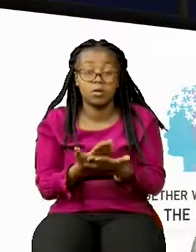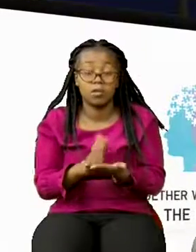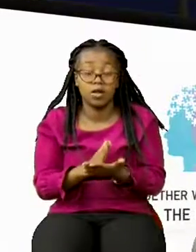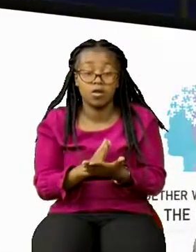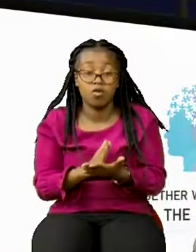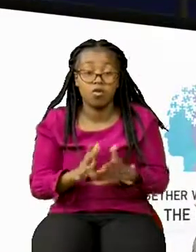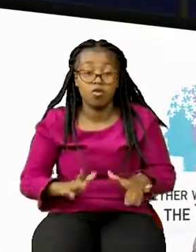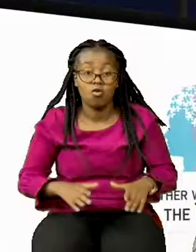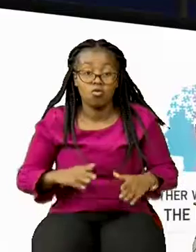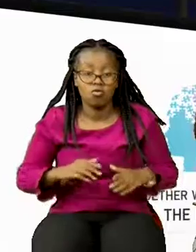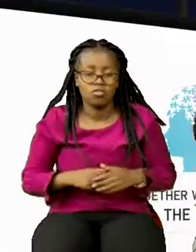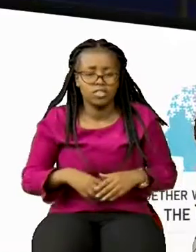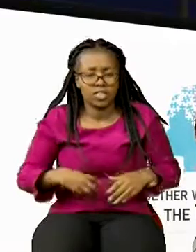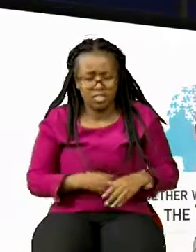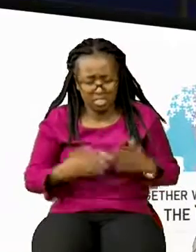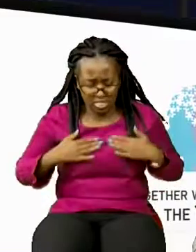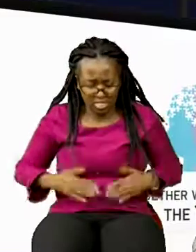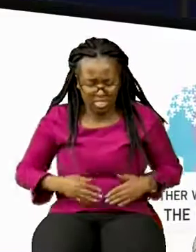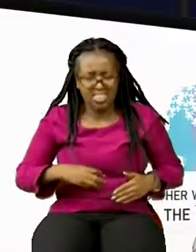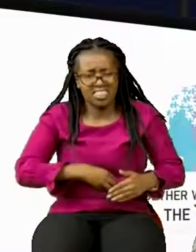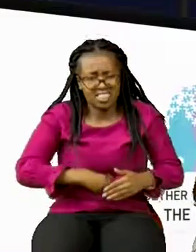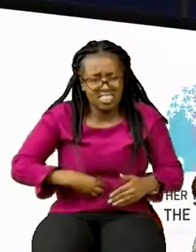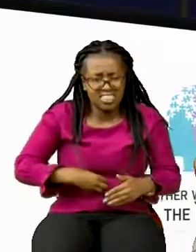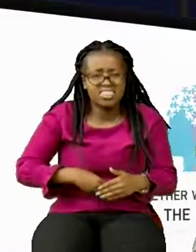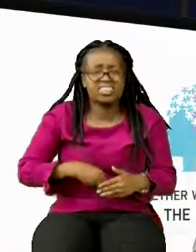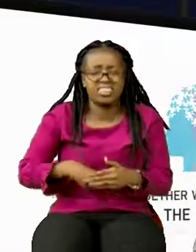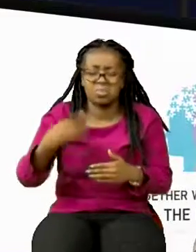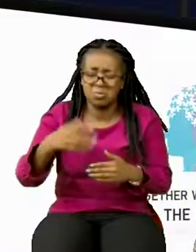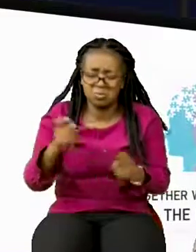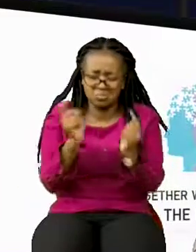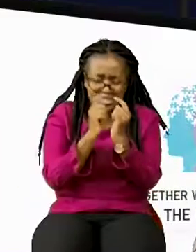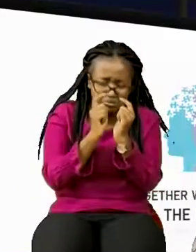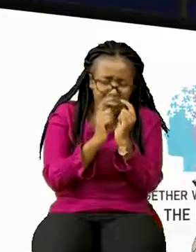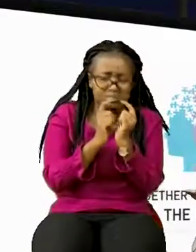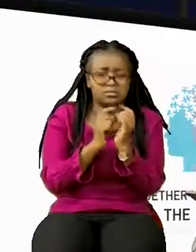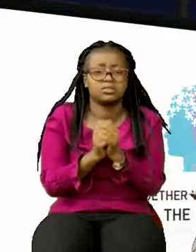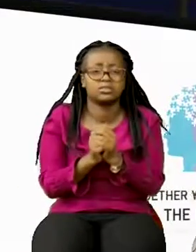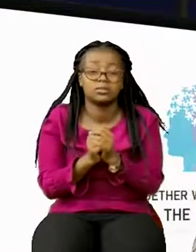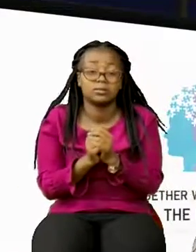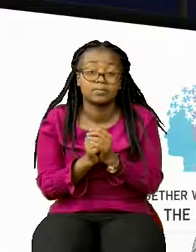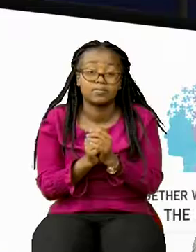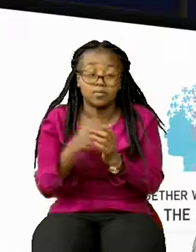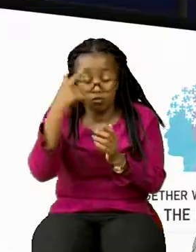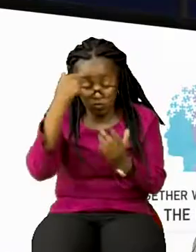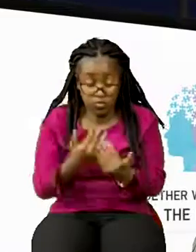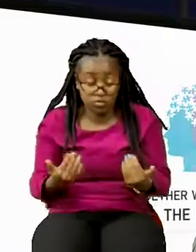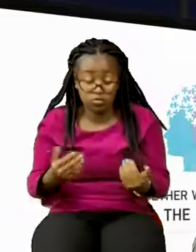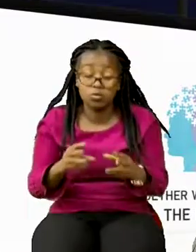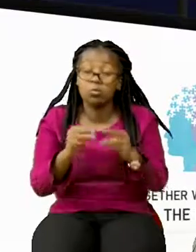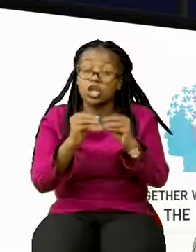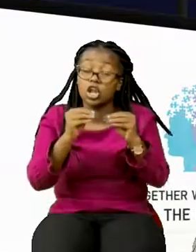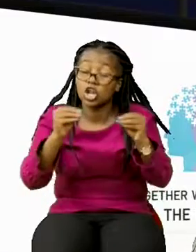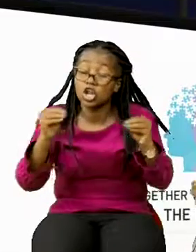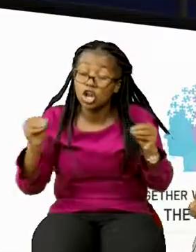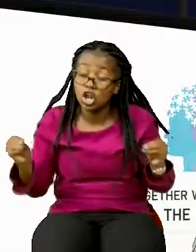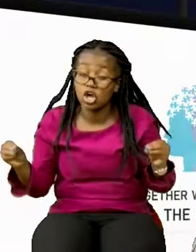have a stomach ache, you're always trying, like bending down to try and control that. So for the children, it will be longer than